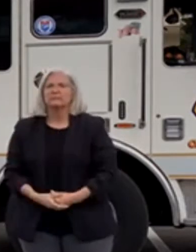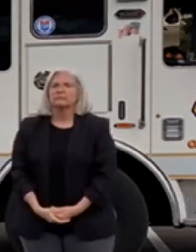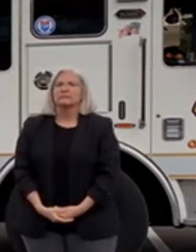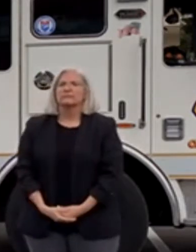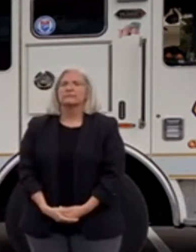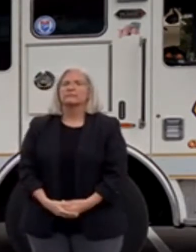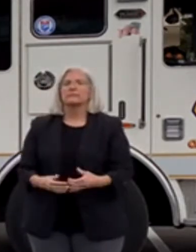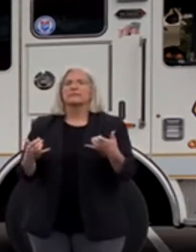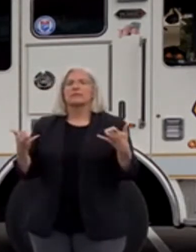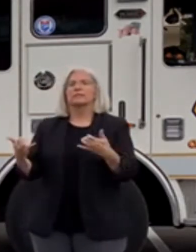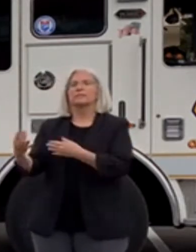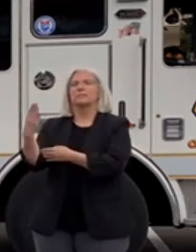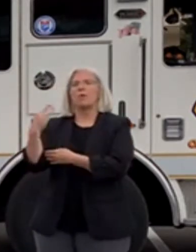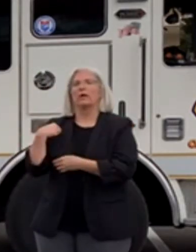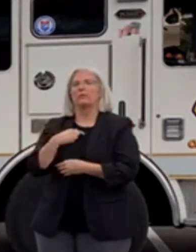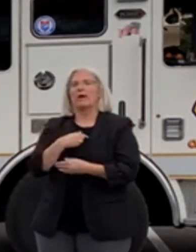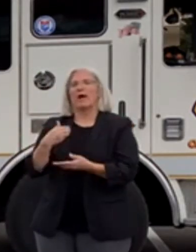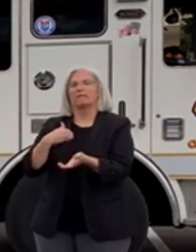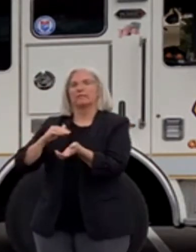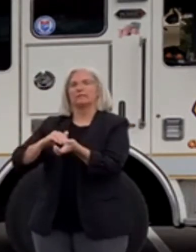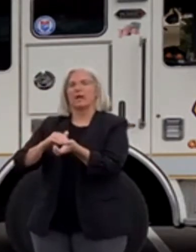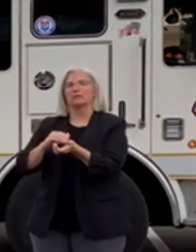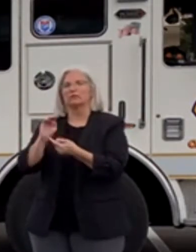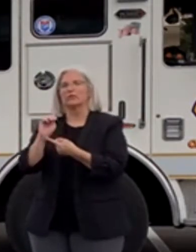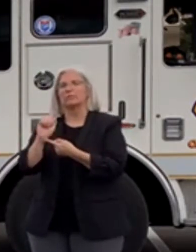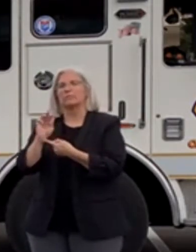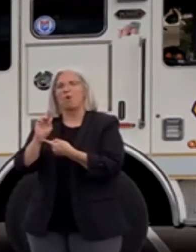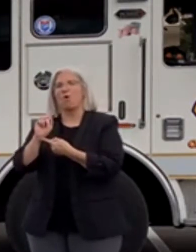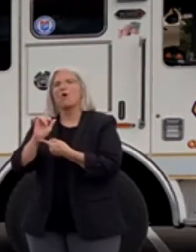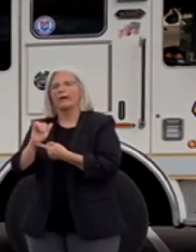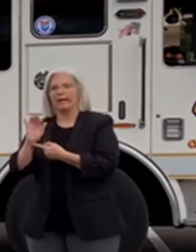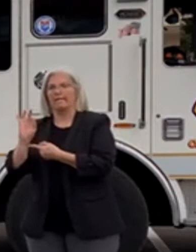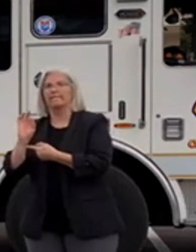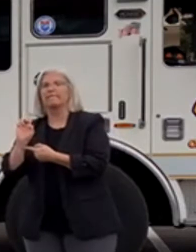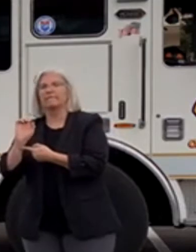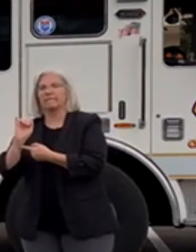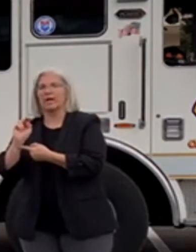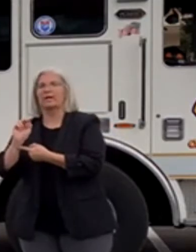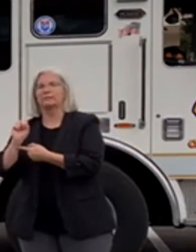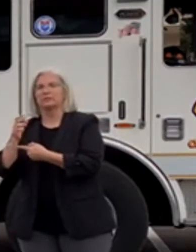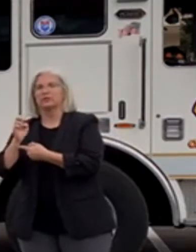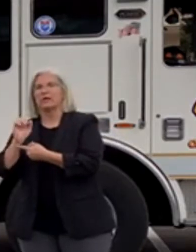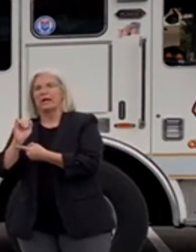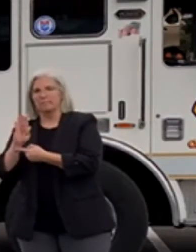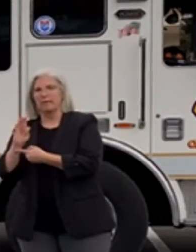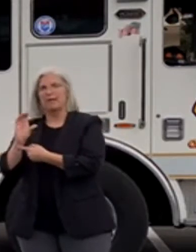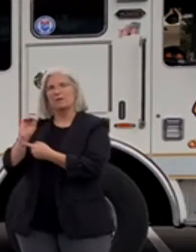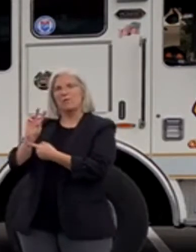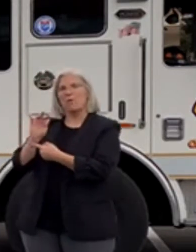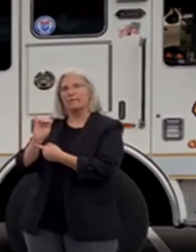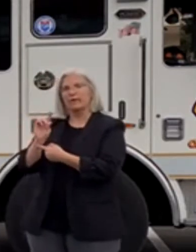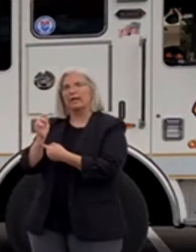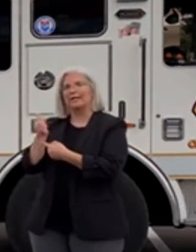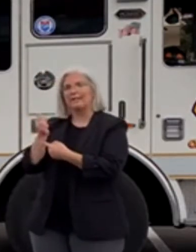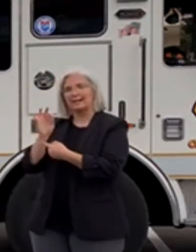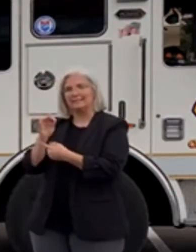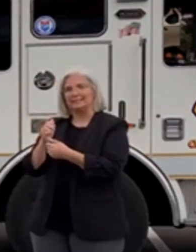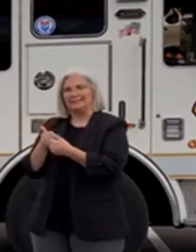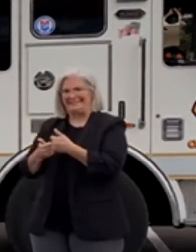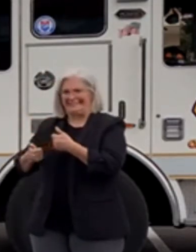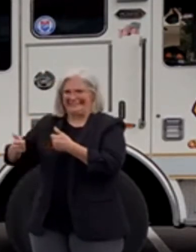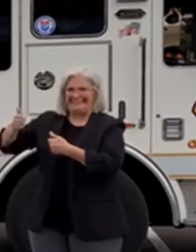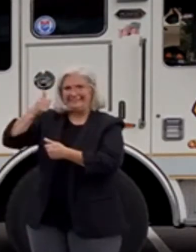we have Dr. Marty Fenstersheib, COVID-19 testing officer for the County of Santa Clara, Michael Ballier, director of the